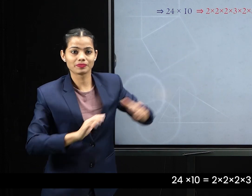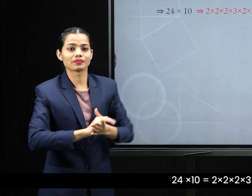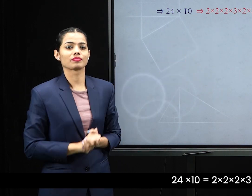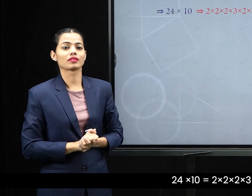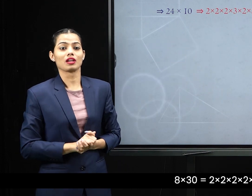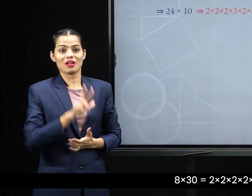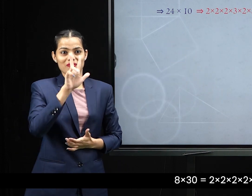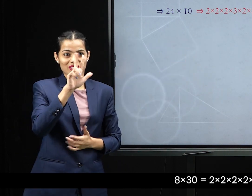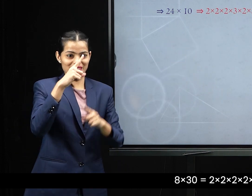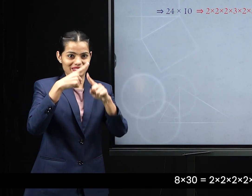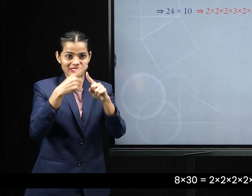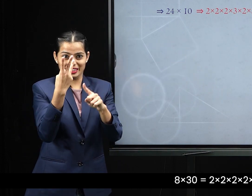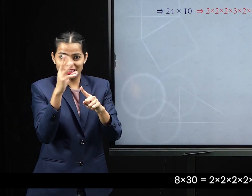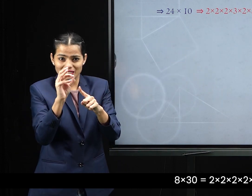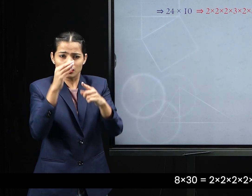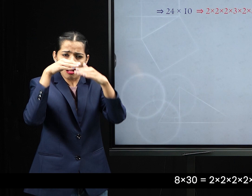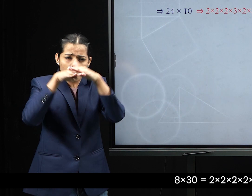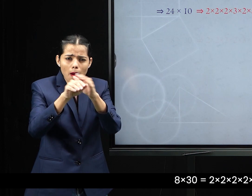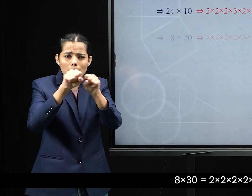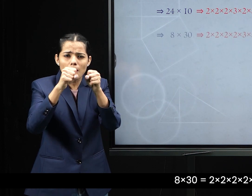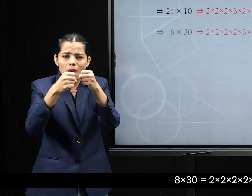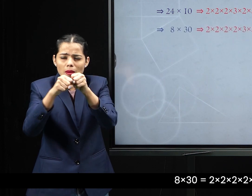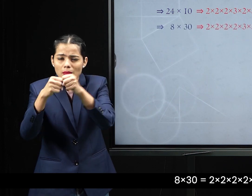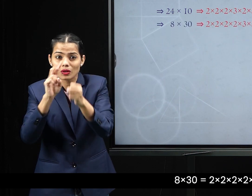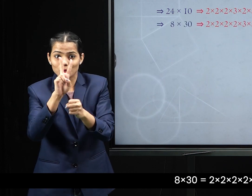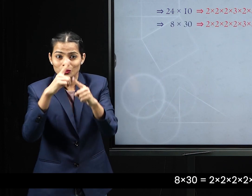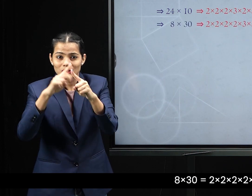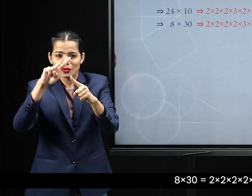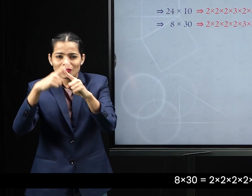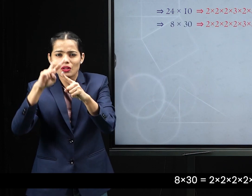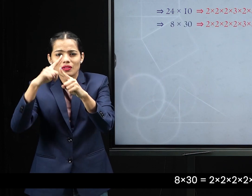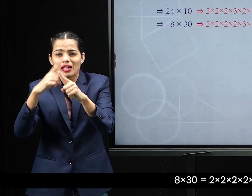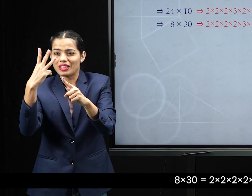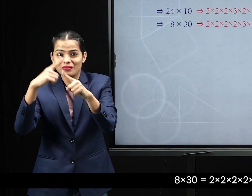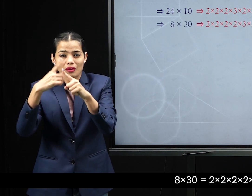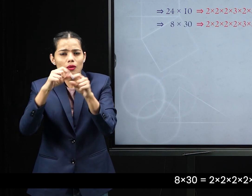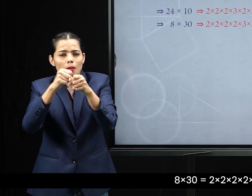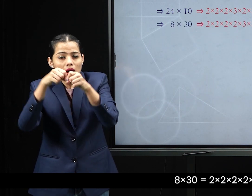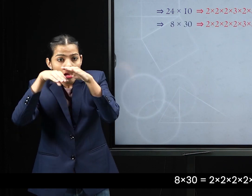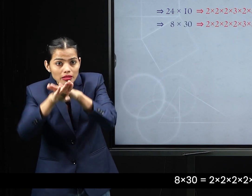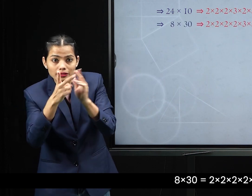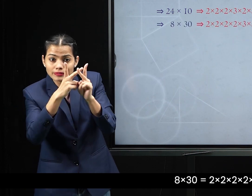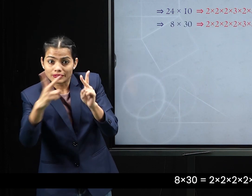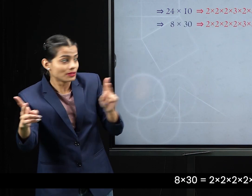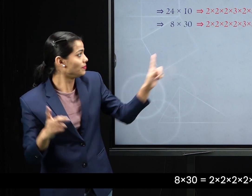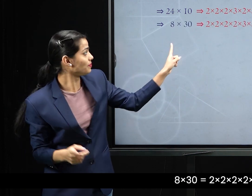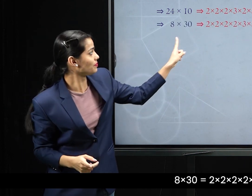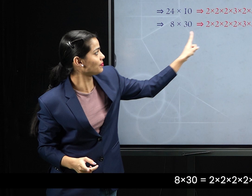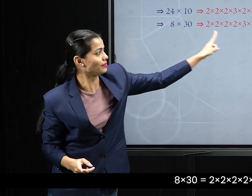5. 8 into 30 is equal to 2 into 2 into 2 into 2 into 3 into